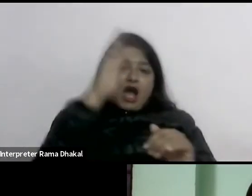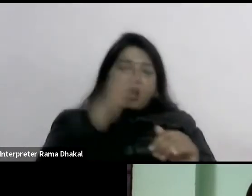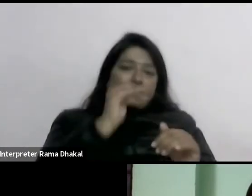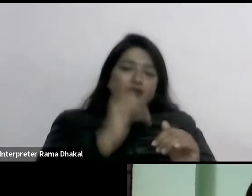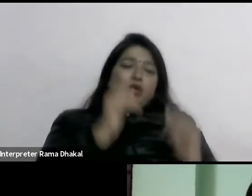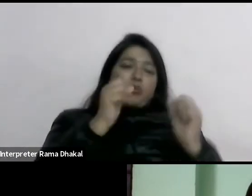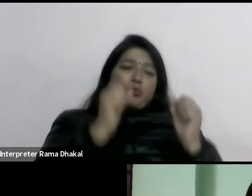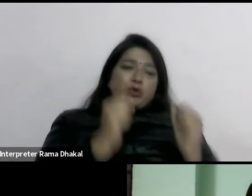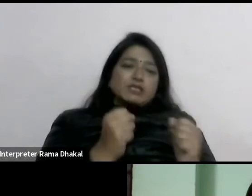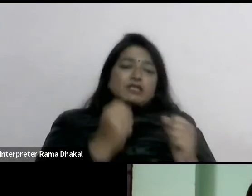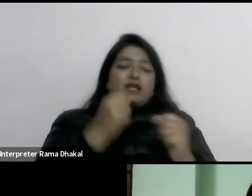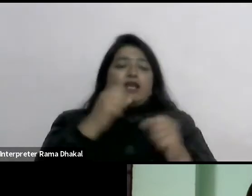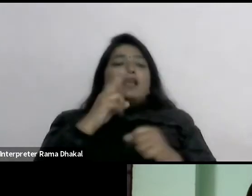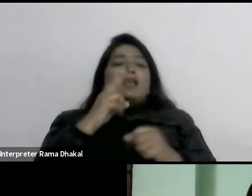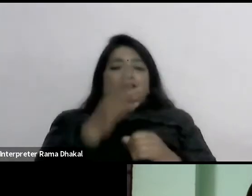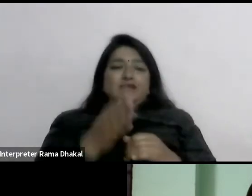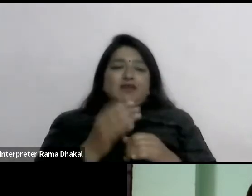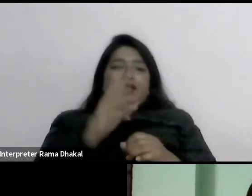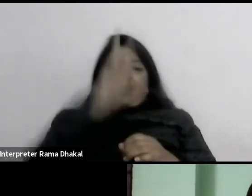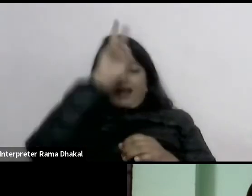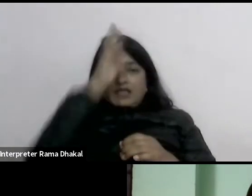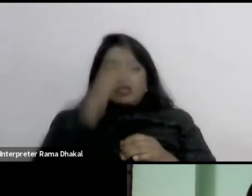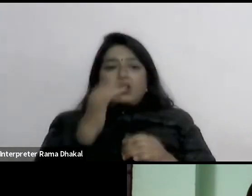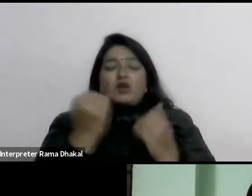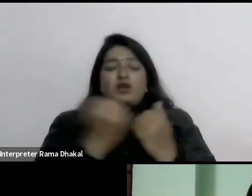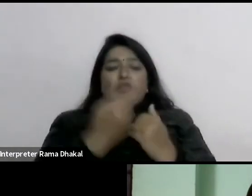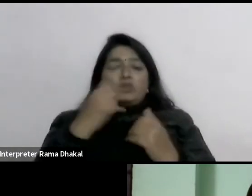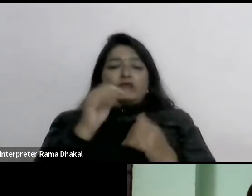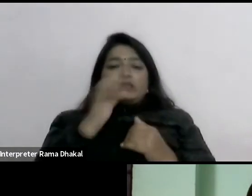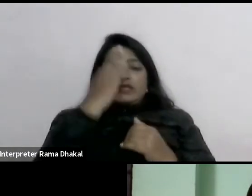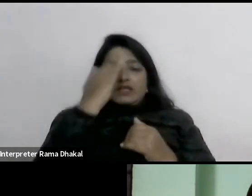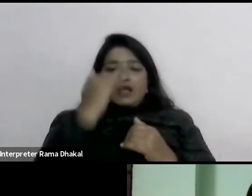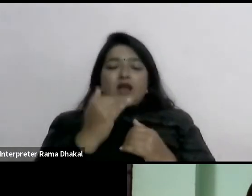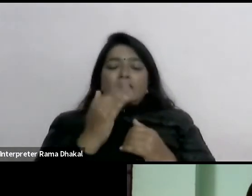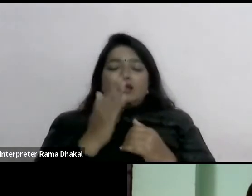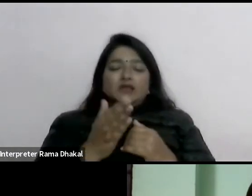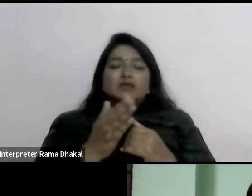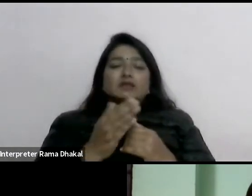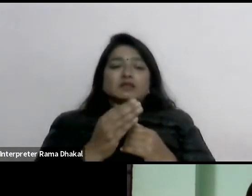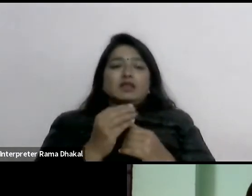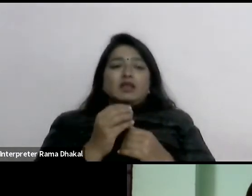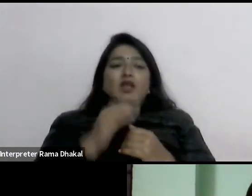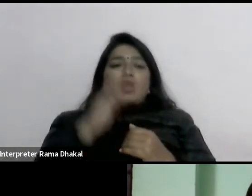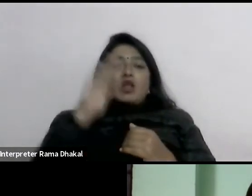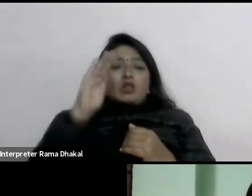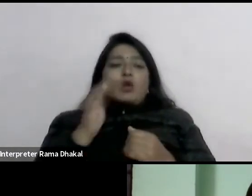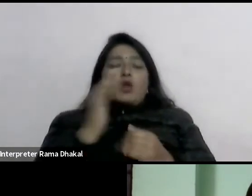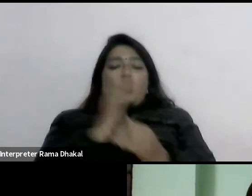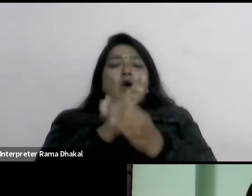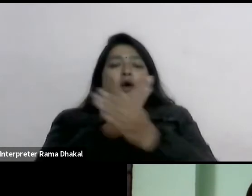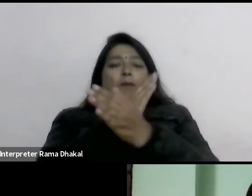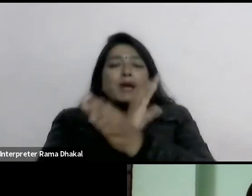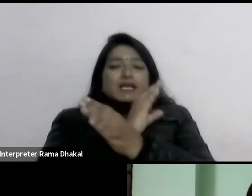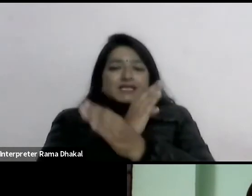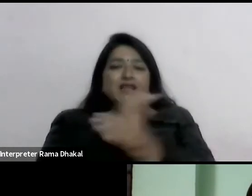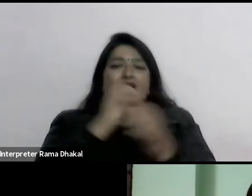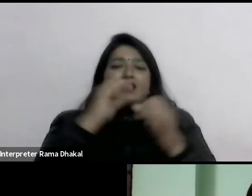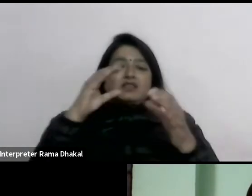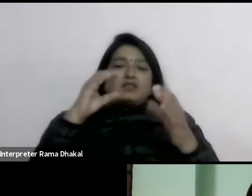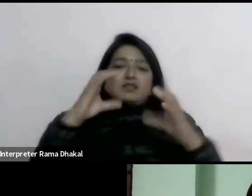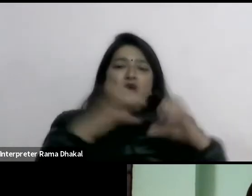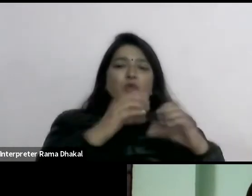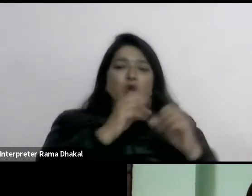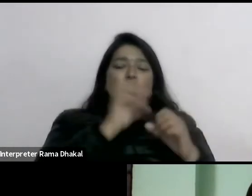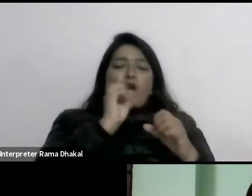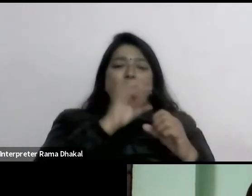and compromise and consensus that's come out of the multilateral processes themselves, and where solidarity is key.